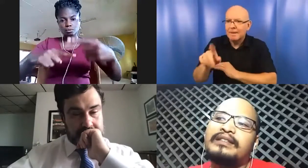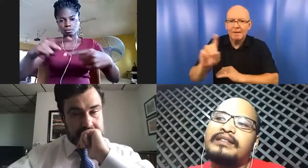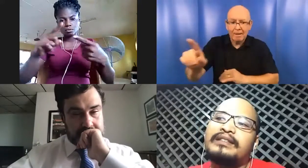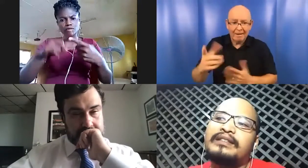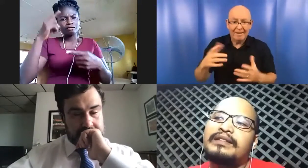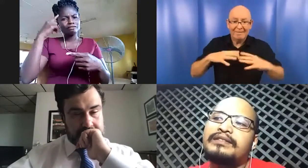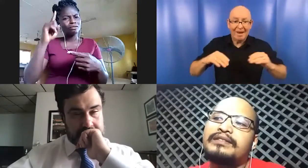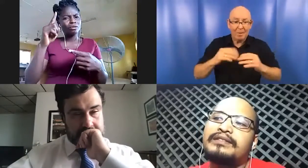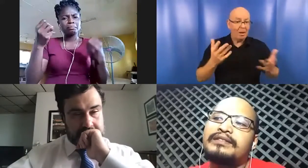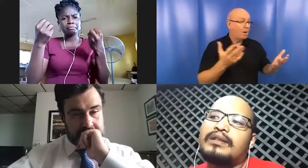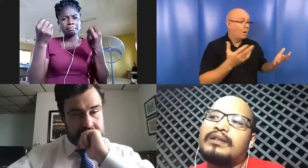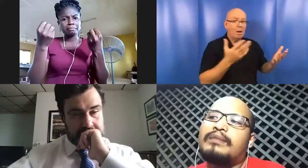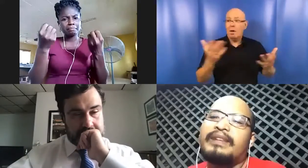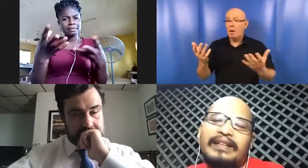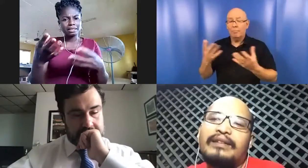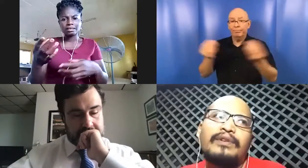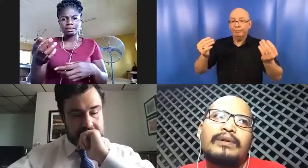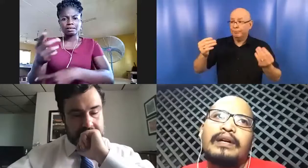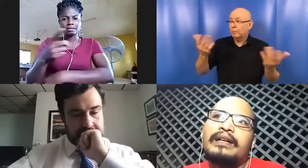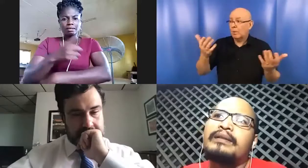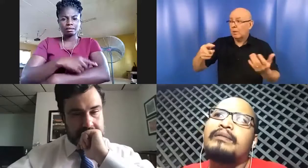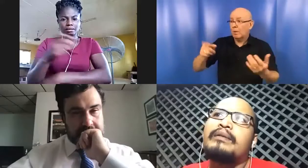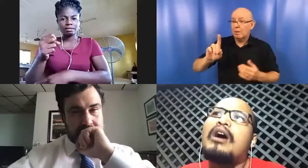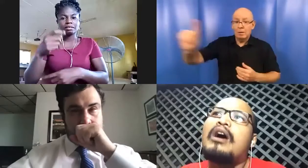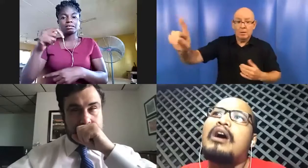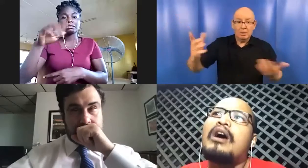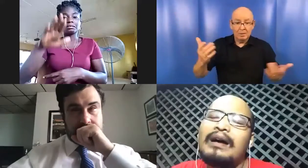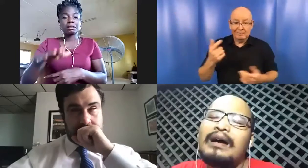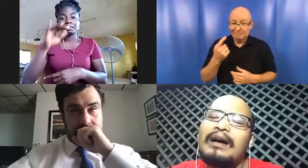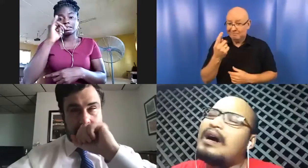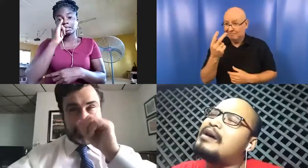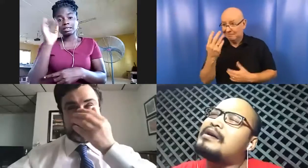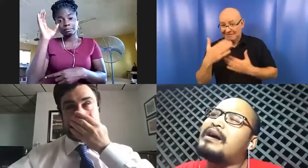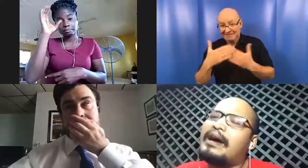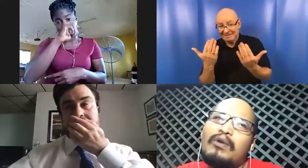this child is missing and then